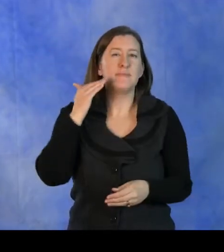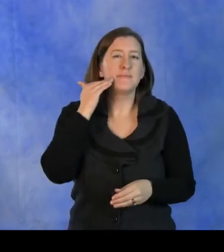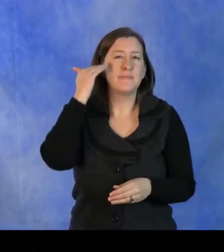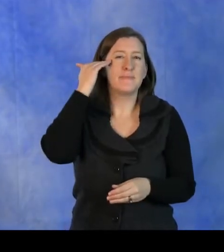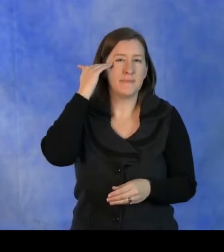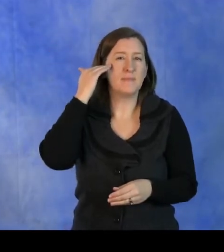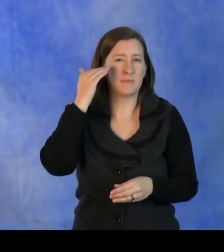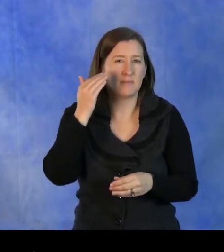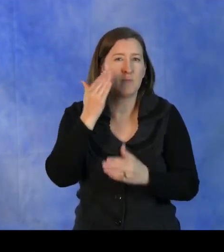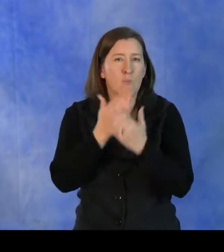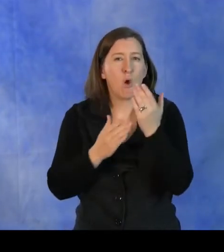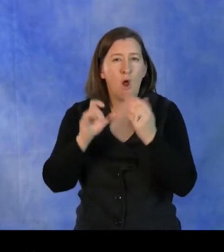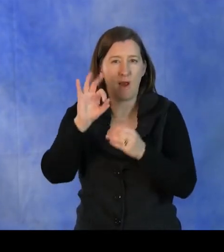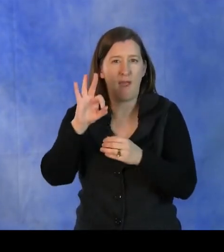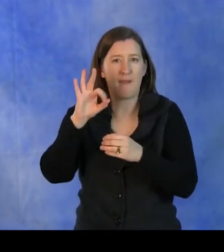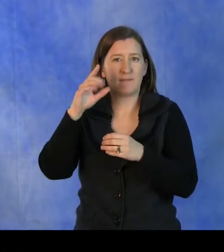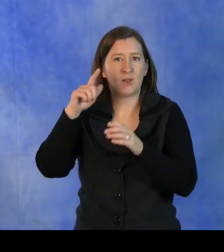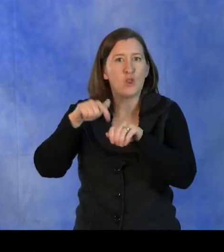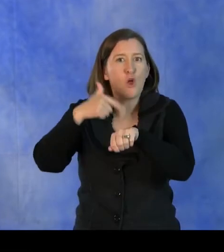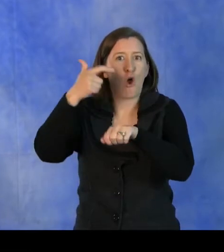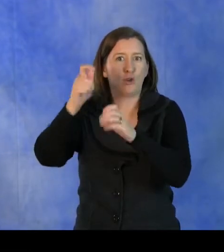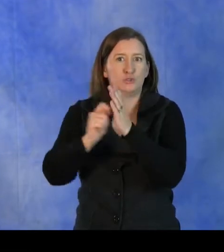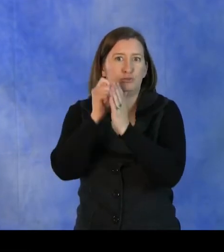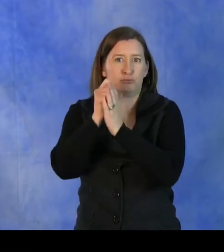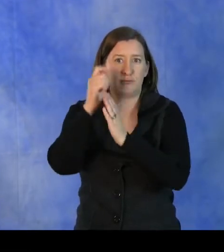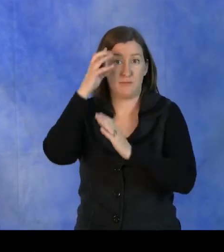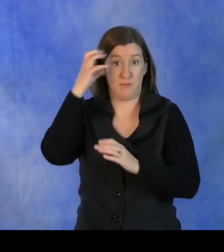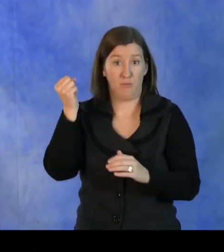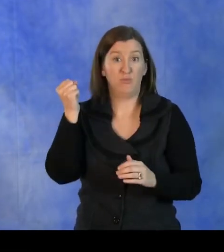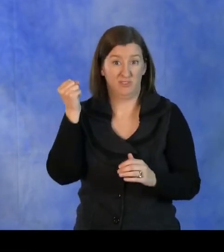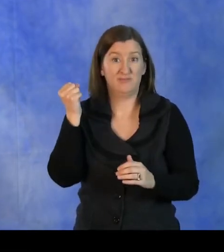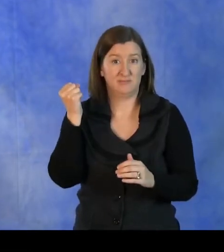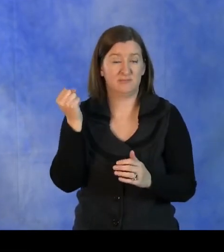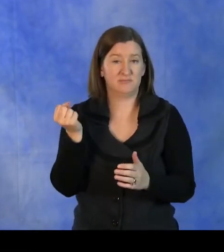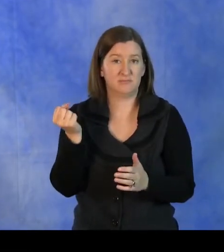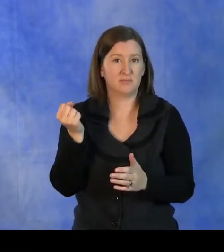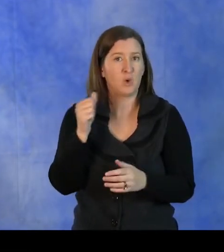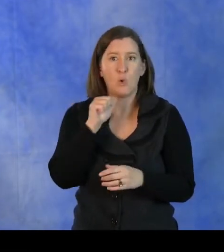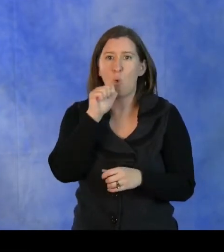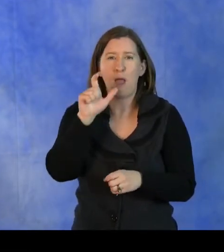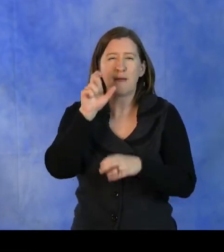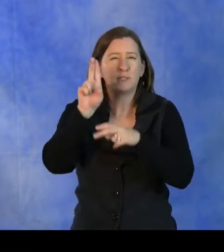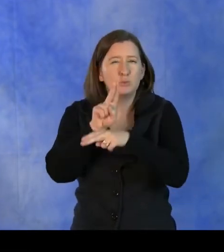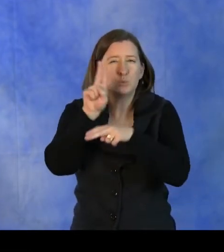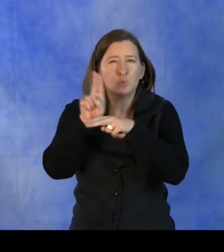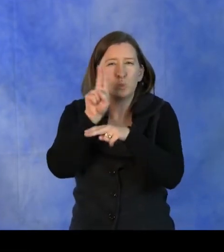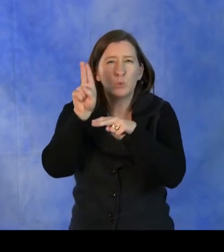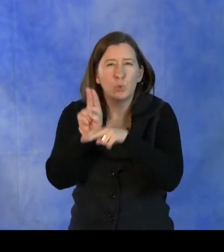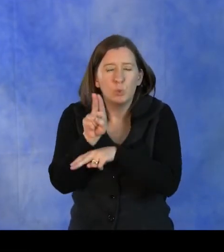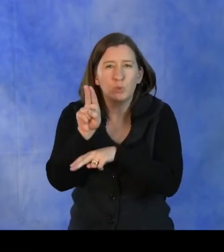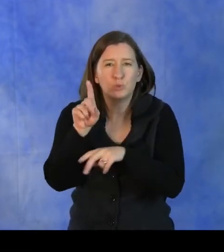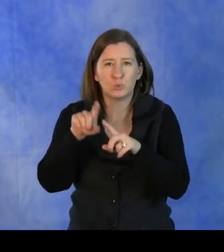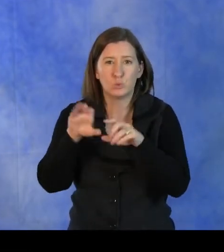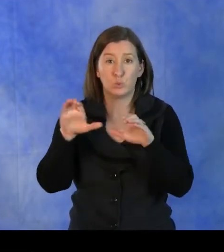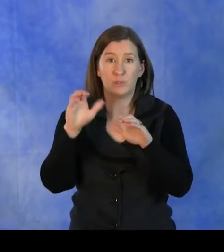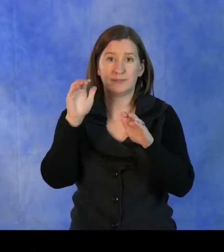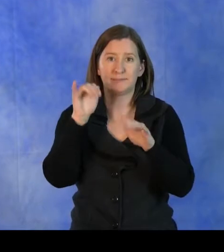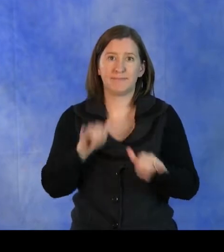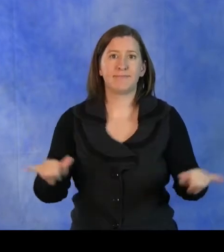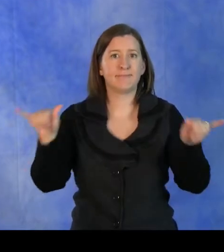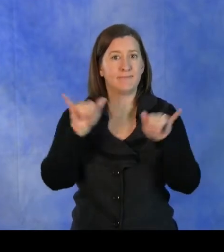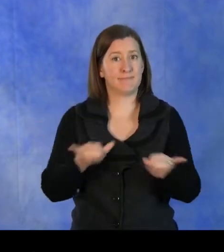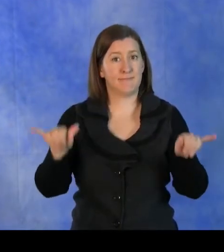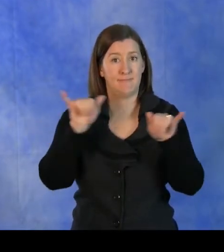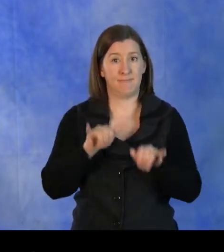know that, it's already in their mind. So that becomes part of their long-term memory. They don't have to